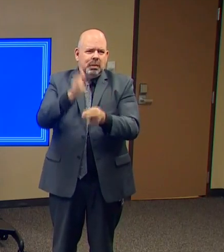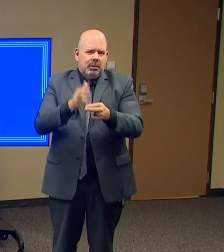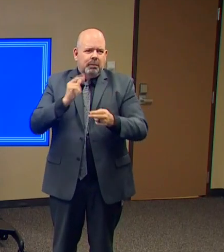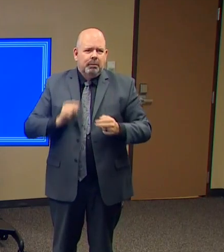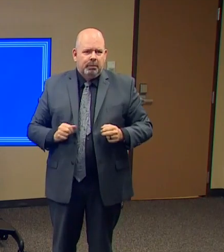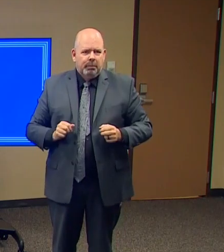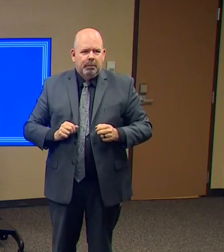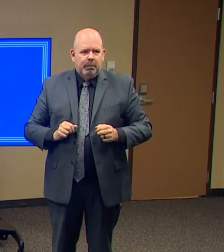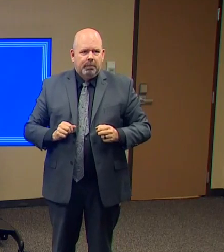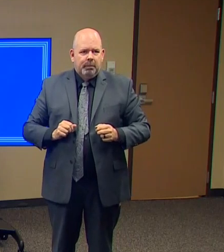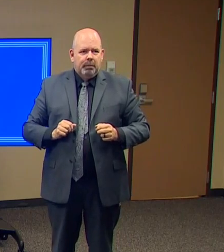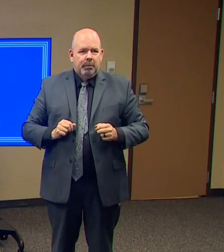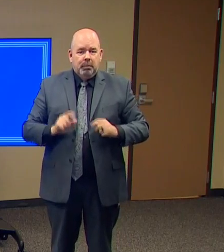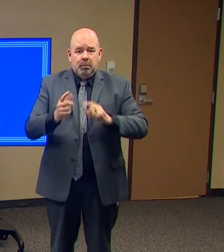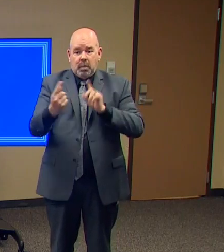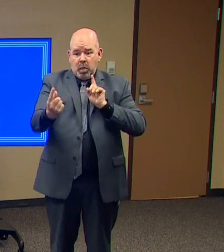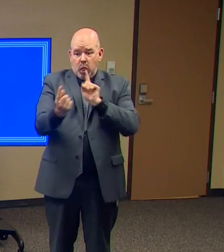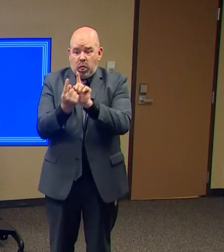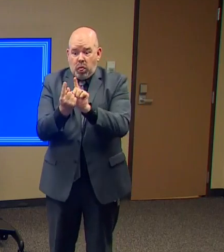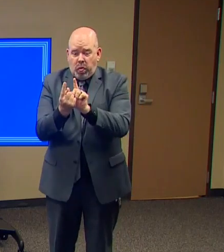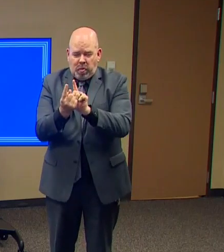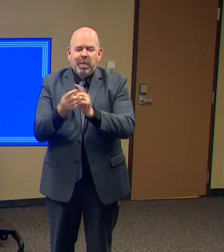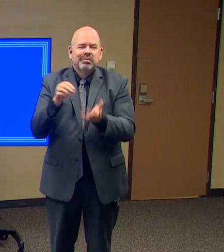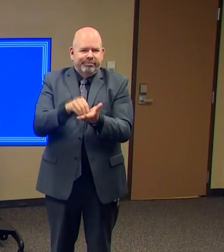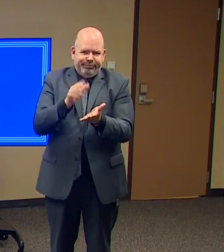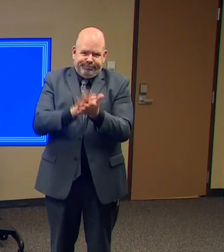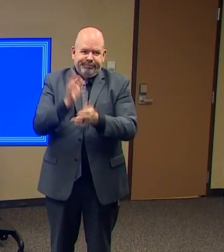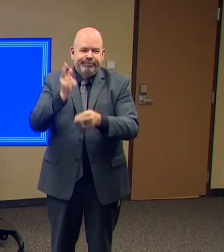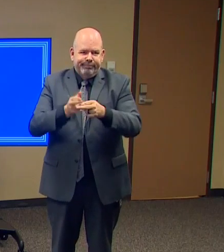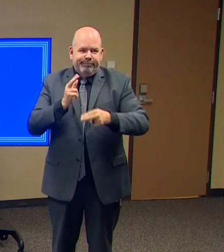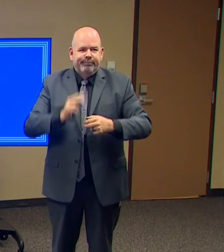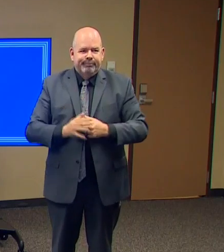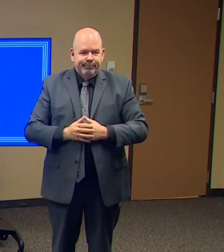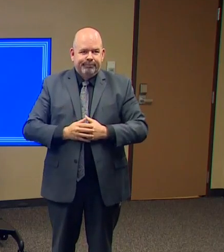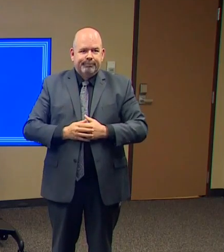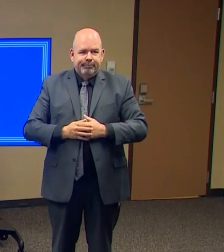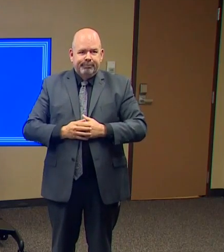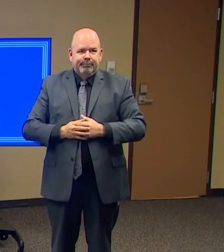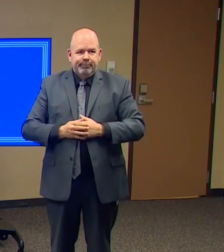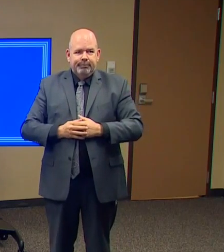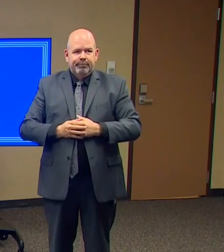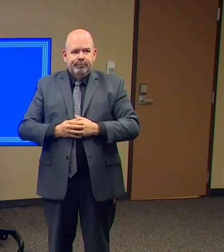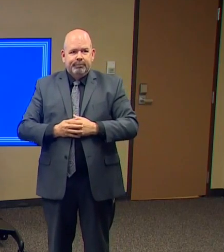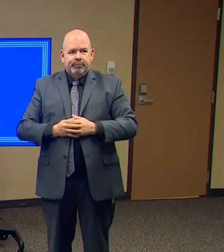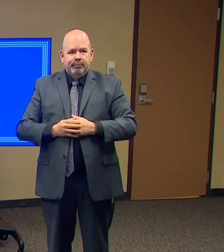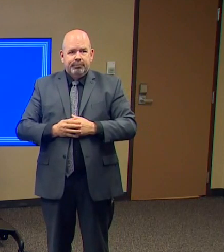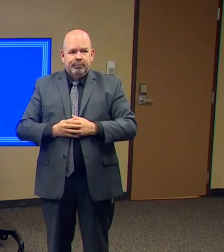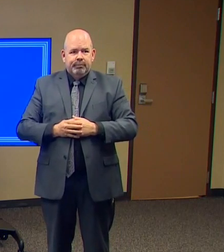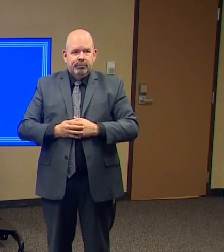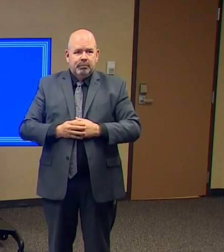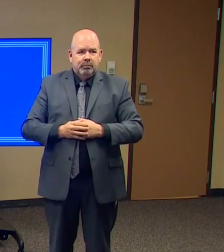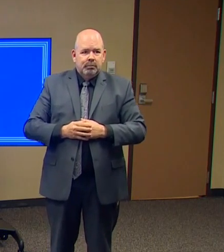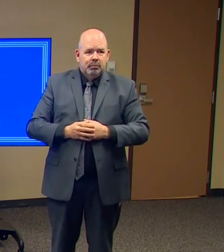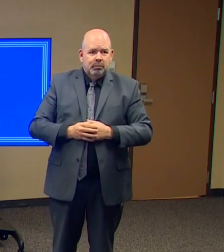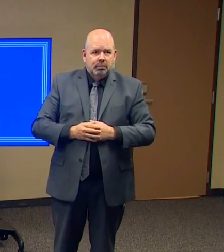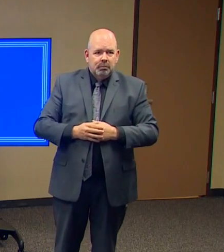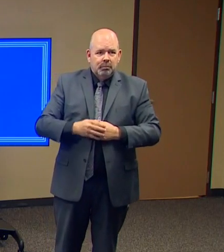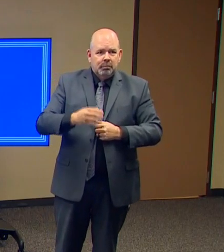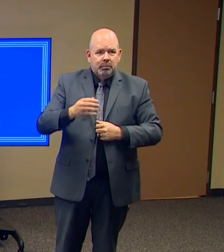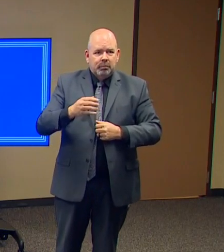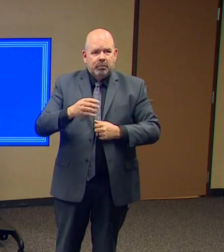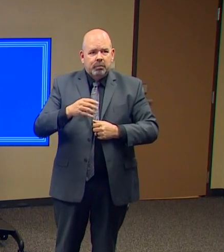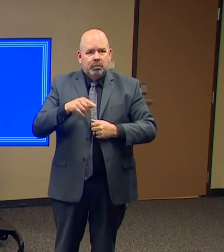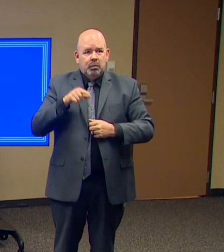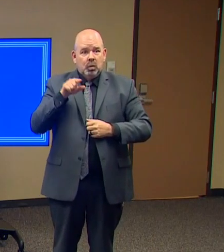sickness. Again, for most people, that might be your nuclear family and a couple of coworkers. But for others, it